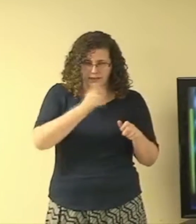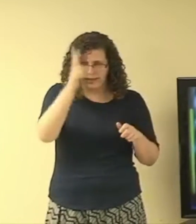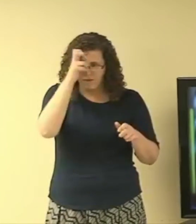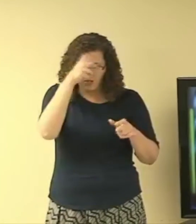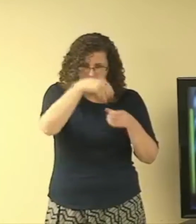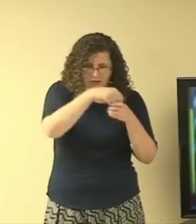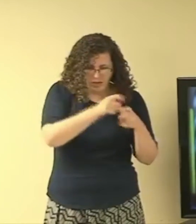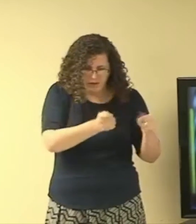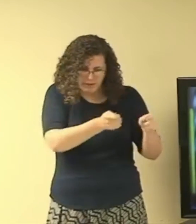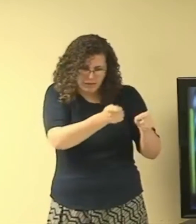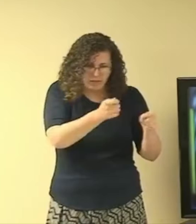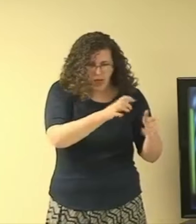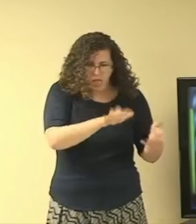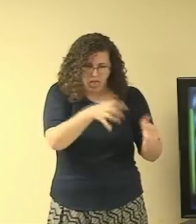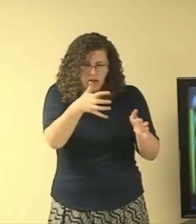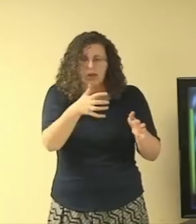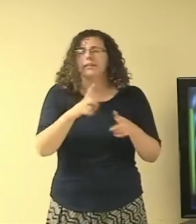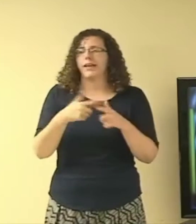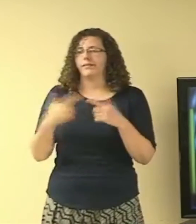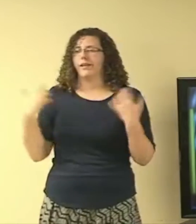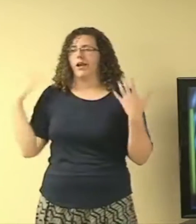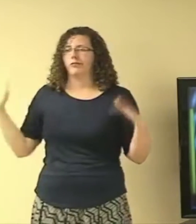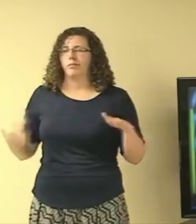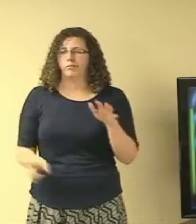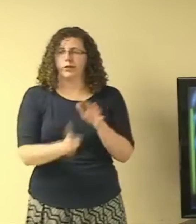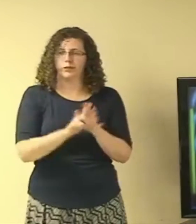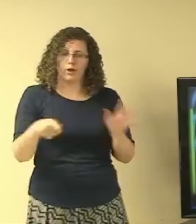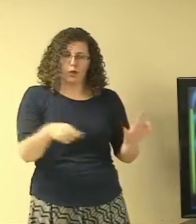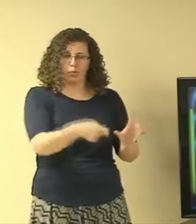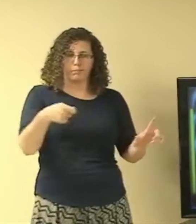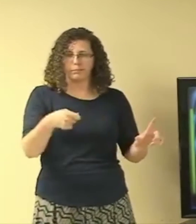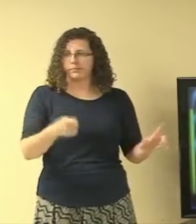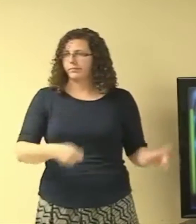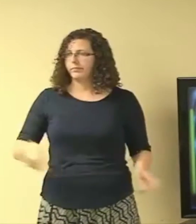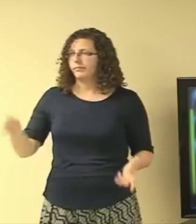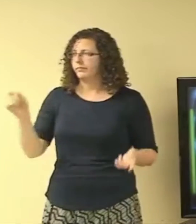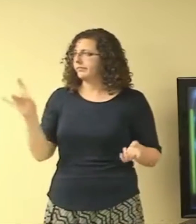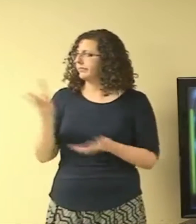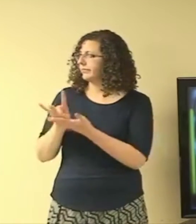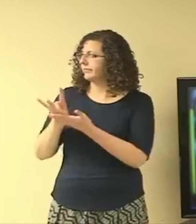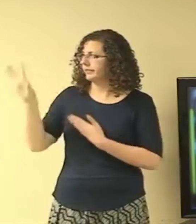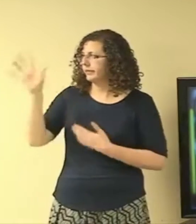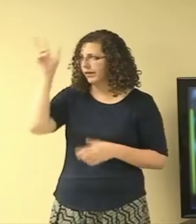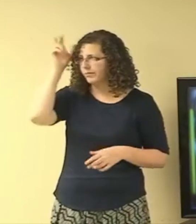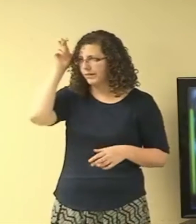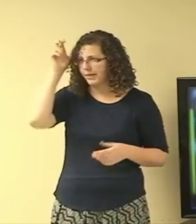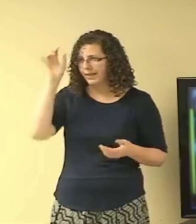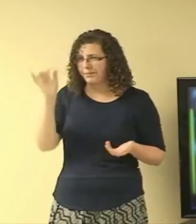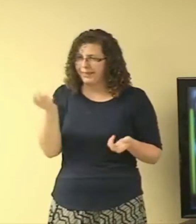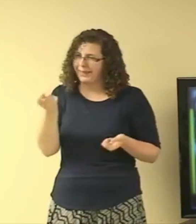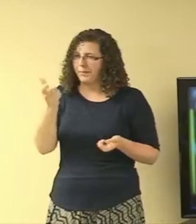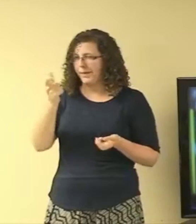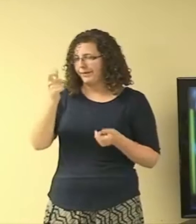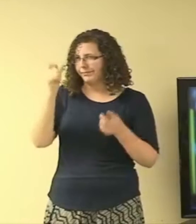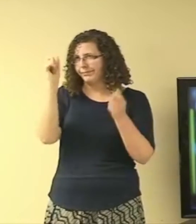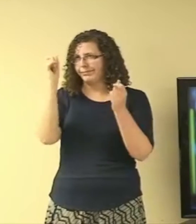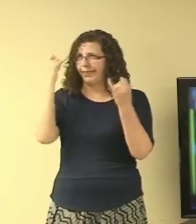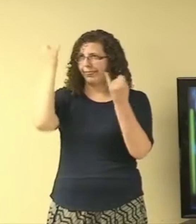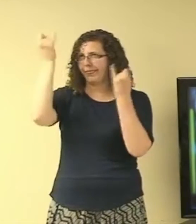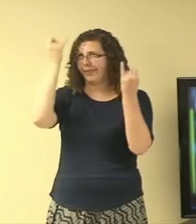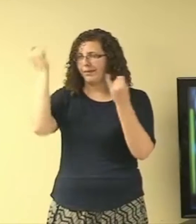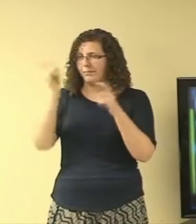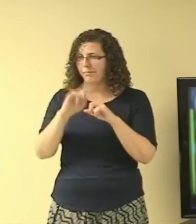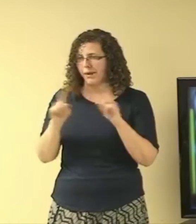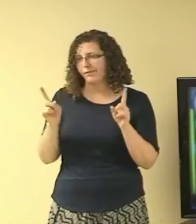Right? Now, you can look at this however you want, and I'm kind of got a weird imagination, but I think all that's kind of biblical if you look it up.